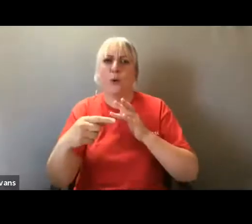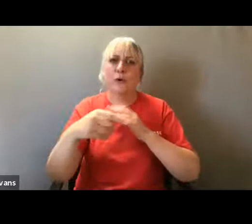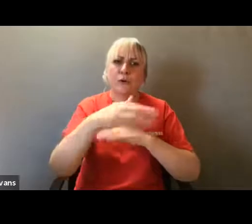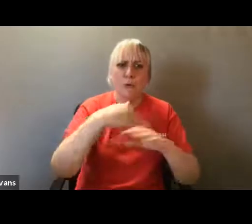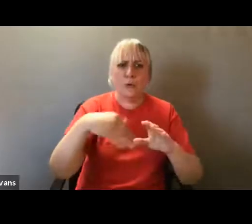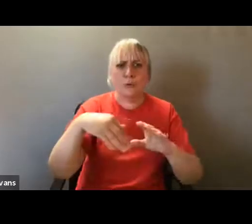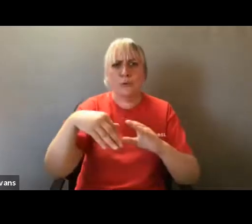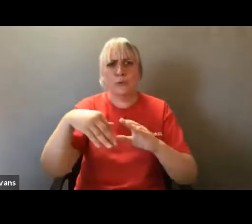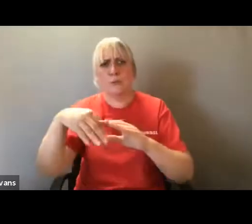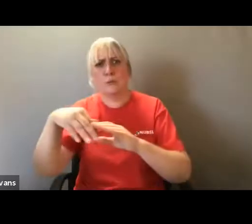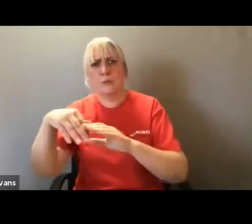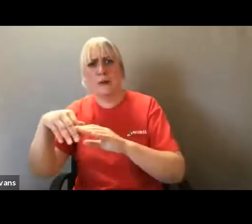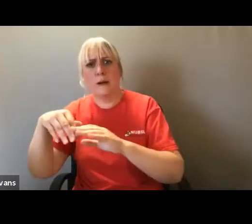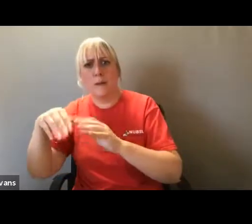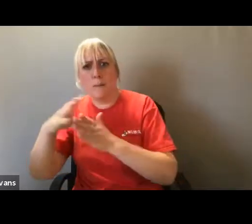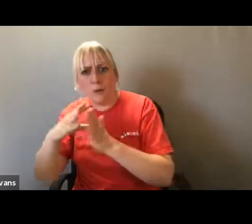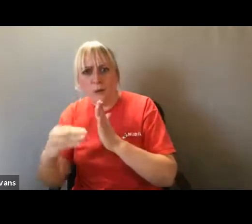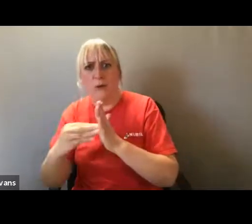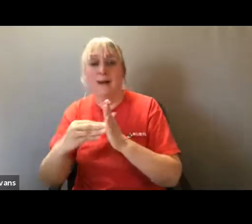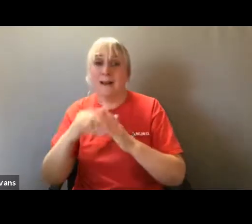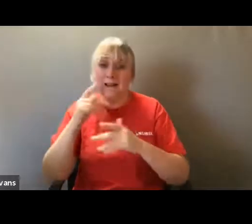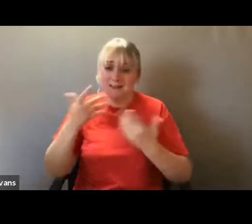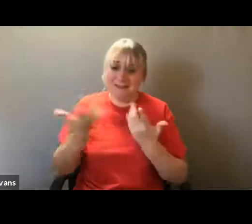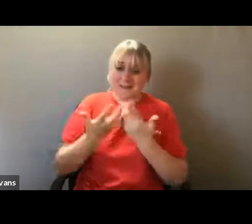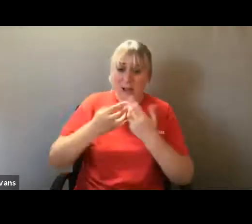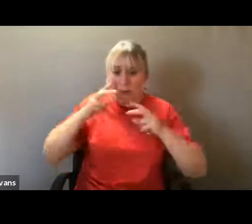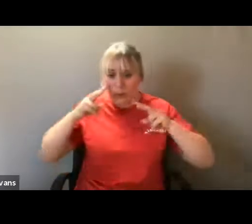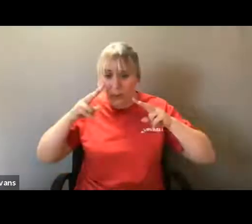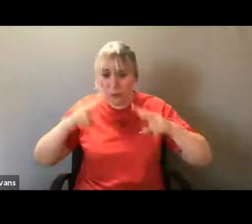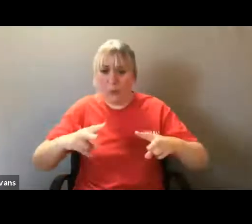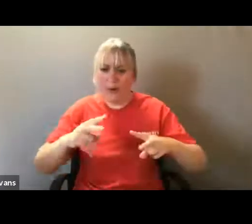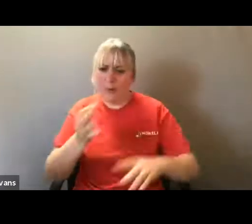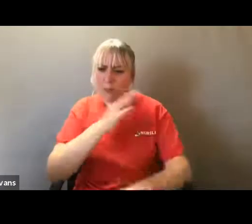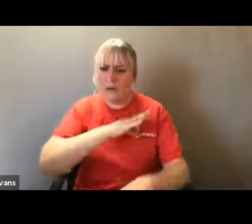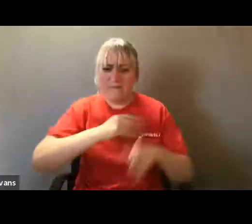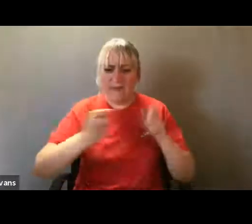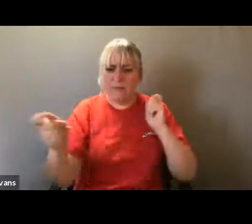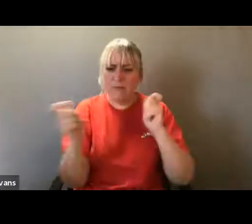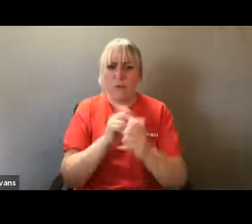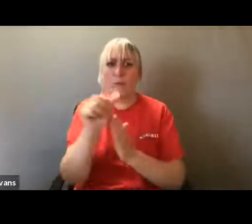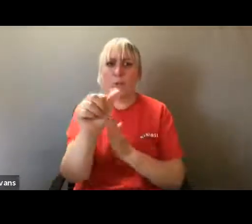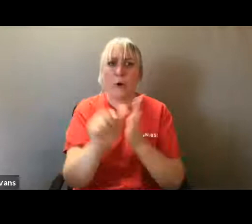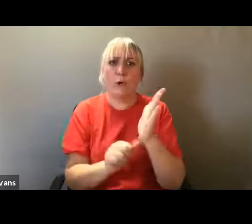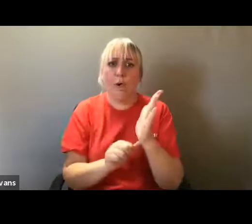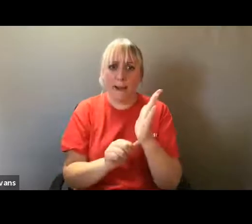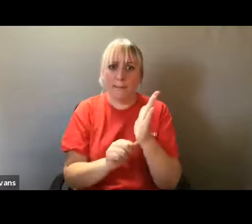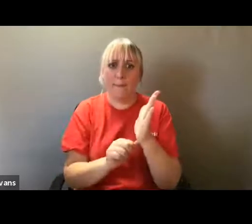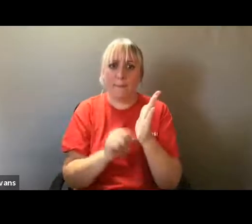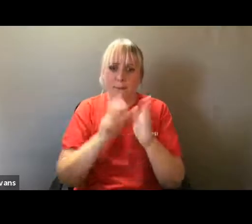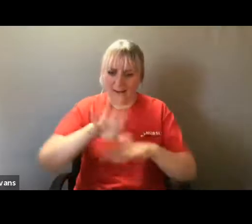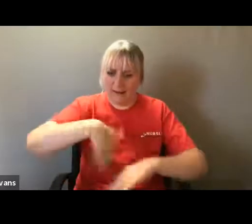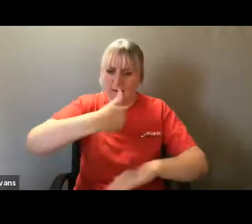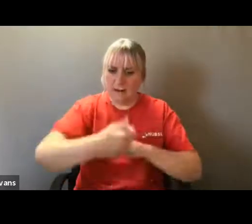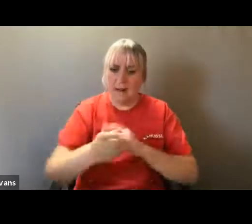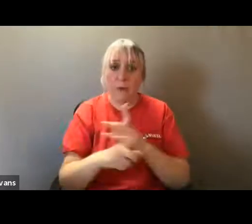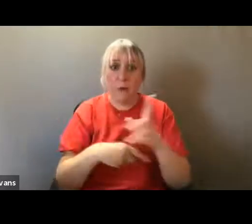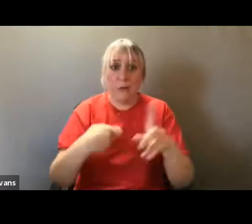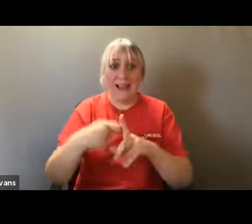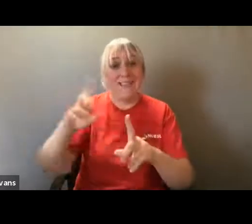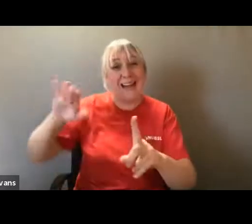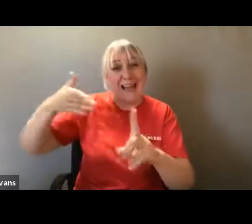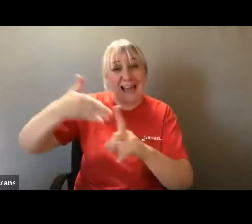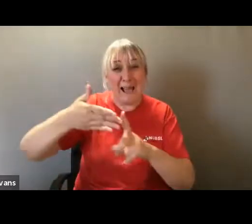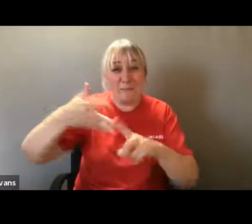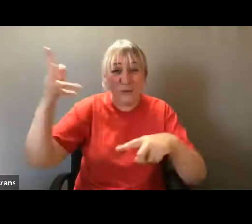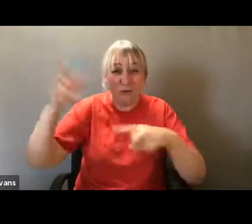at disability that underpins the welfare reform programme used in the UK to cut benefits and to turn the